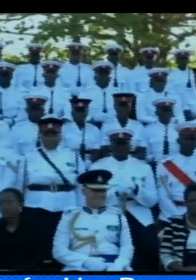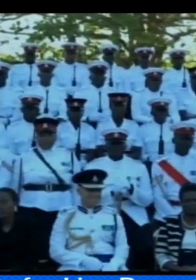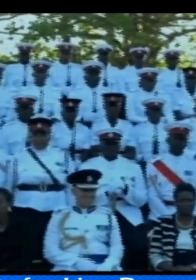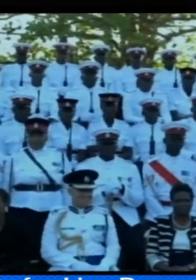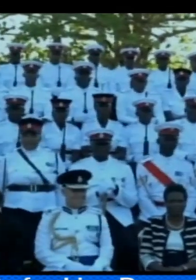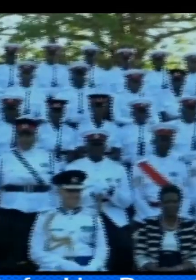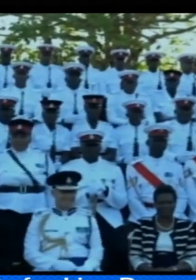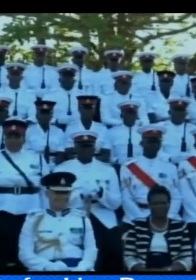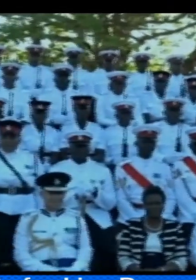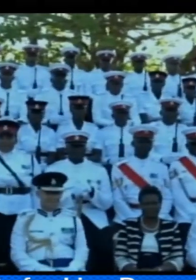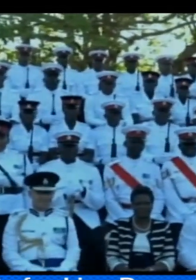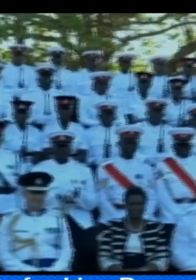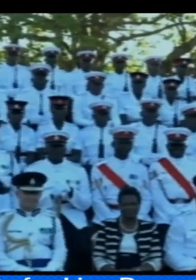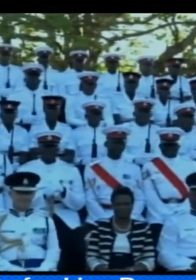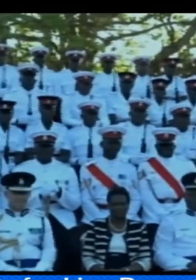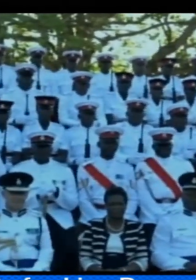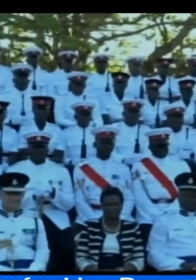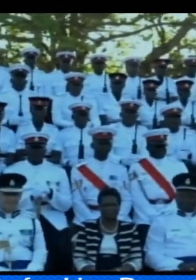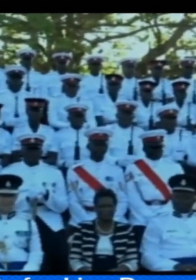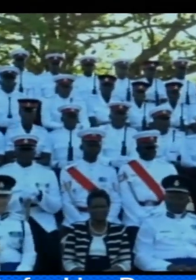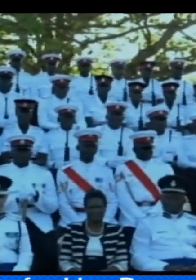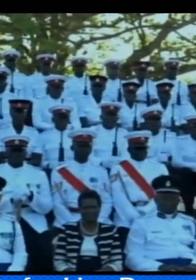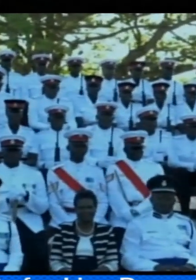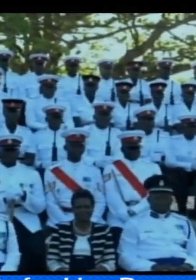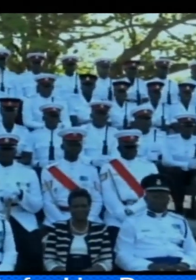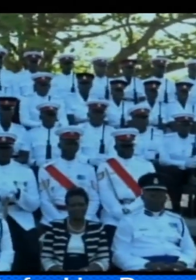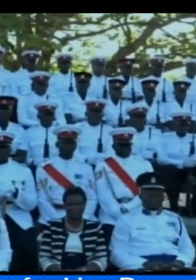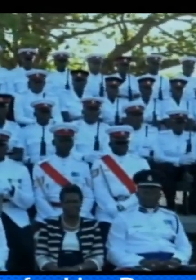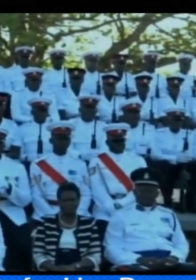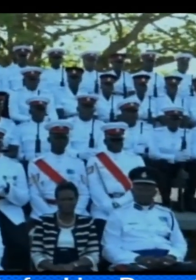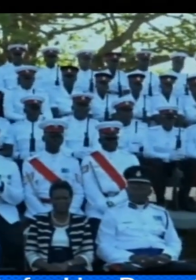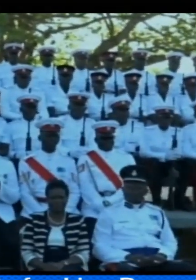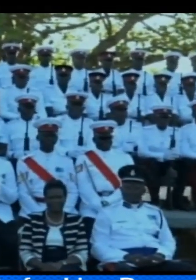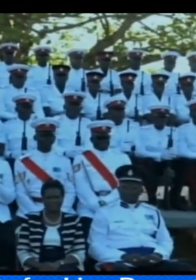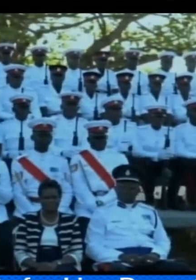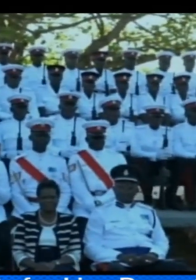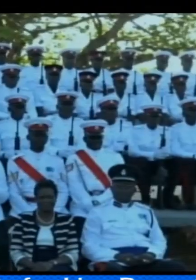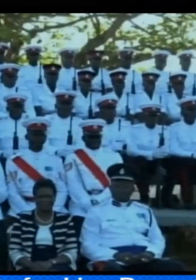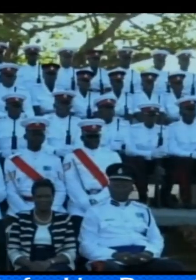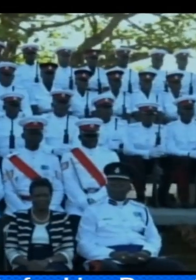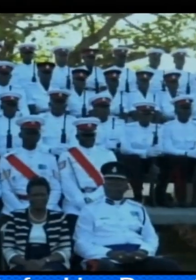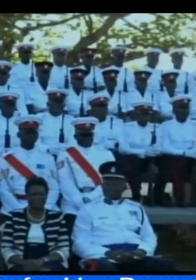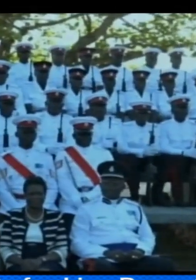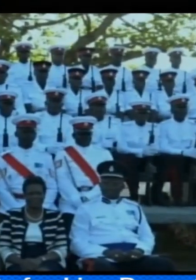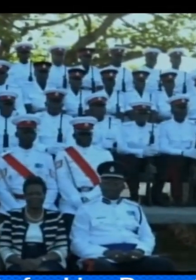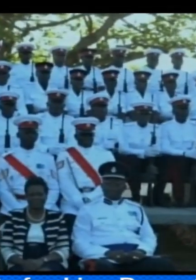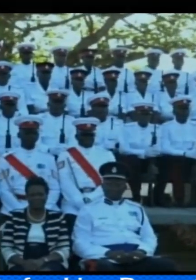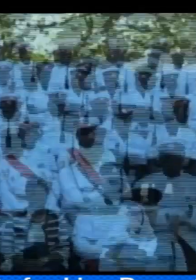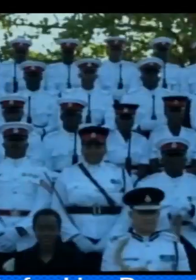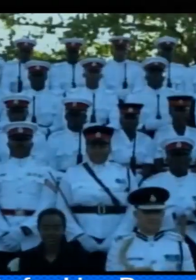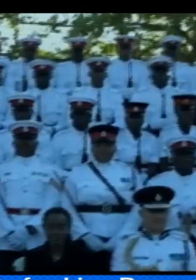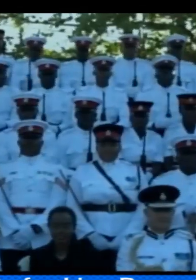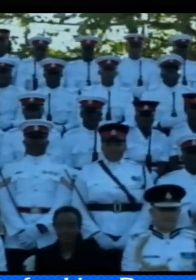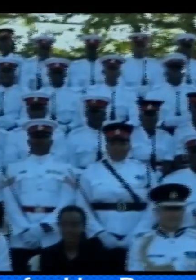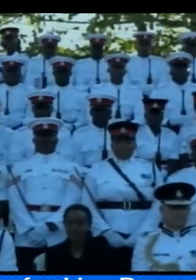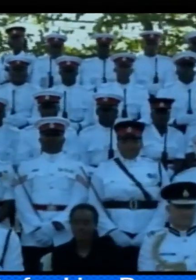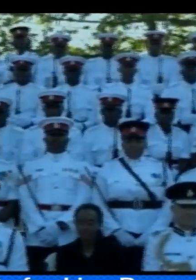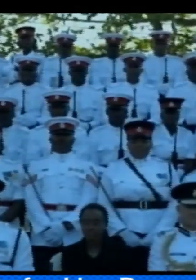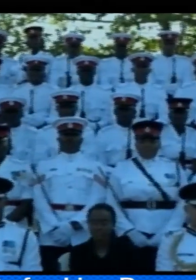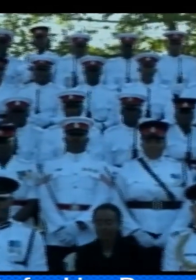be times throughout your career that you will be faced with situations to make critical decisions